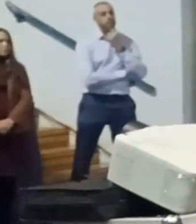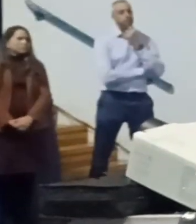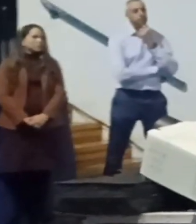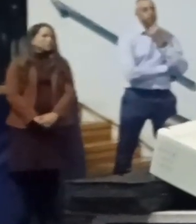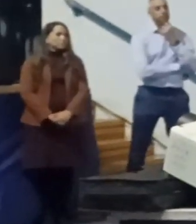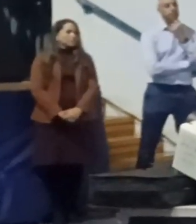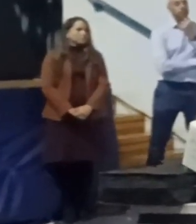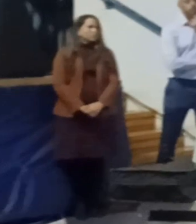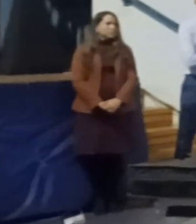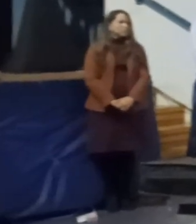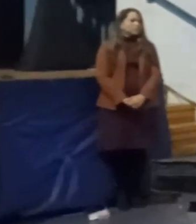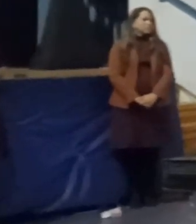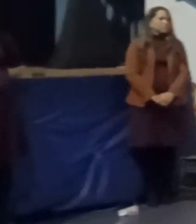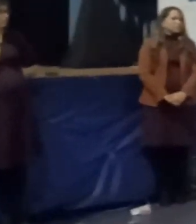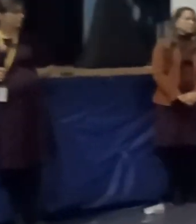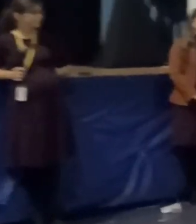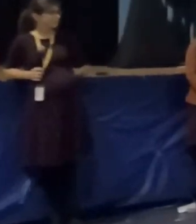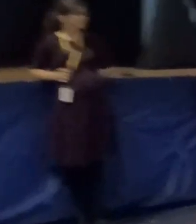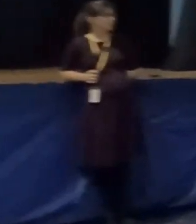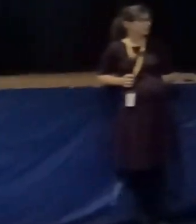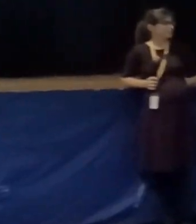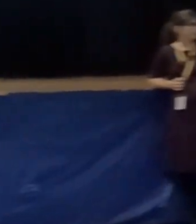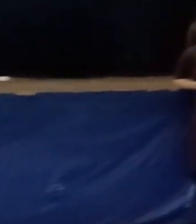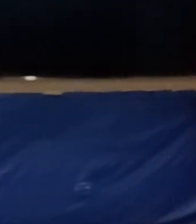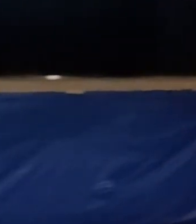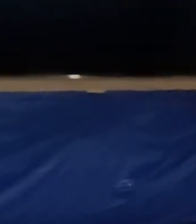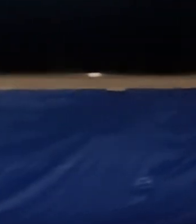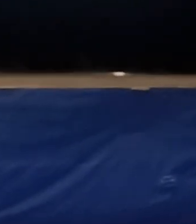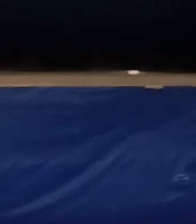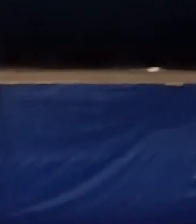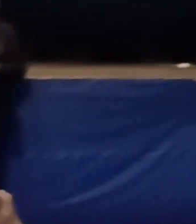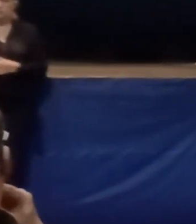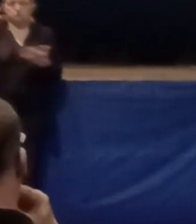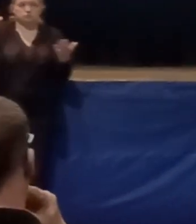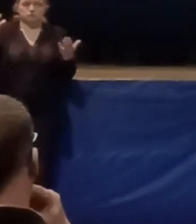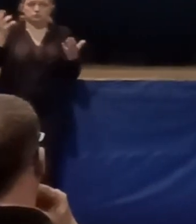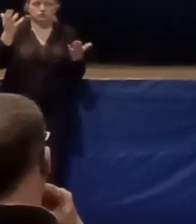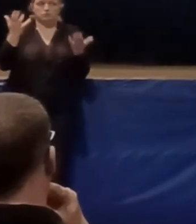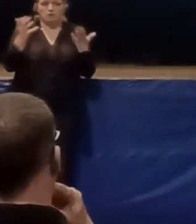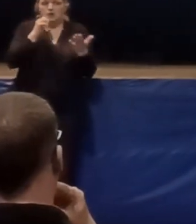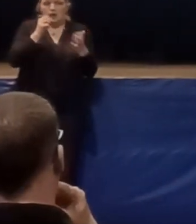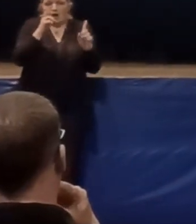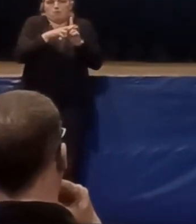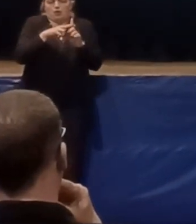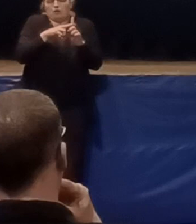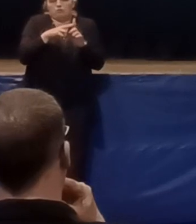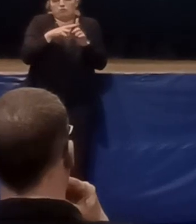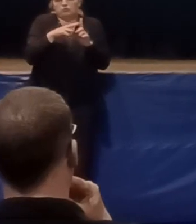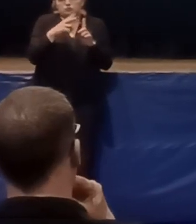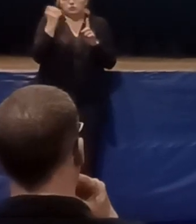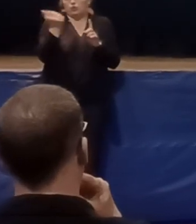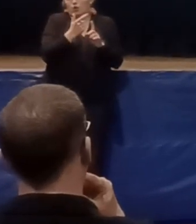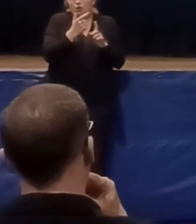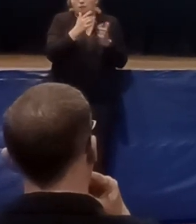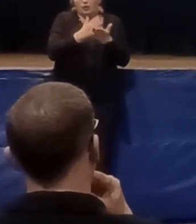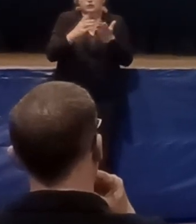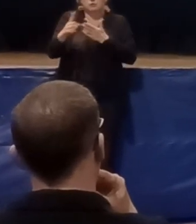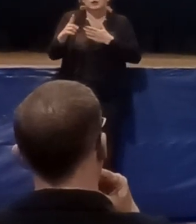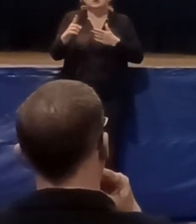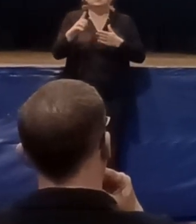section, and you all probably know that the MOUs, which may not be applicable in every single aspect, talk about the